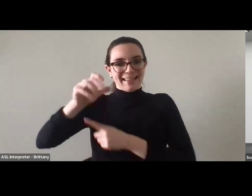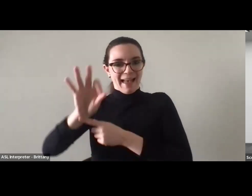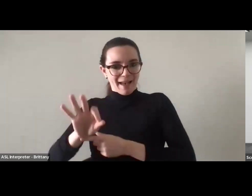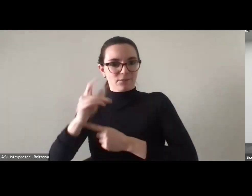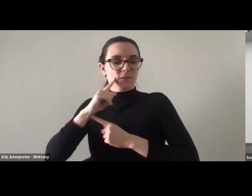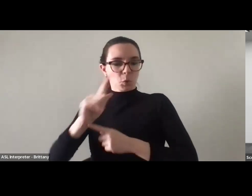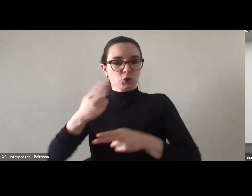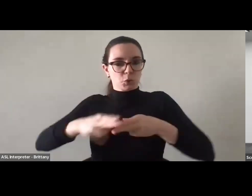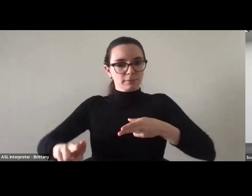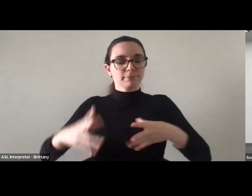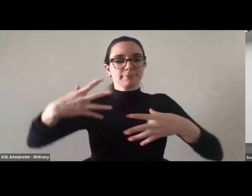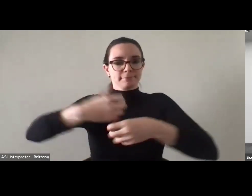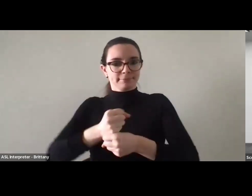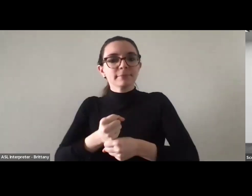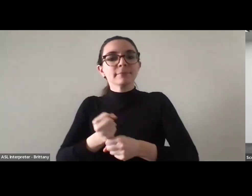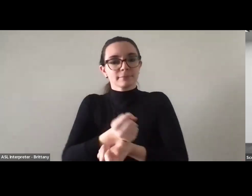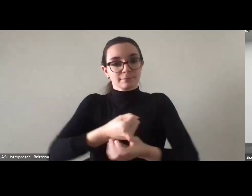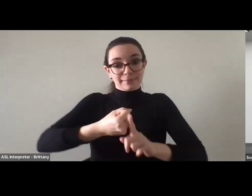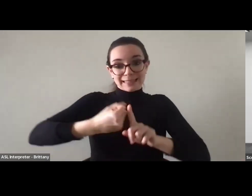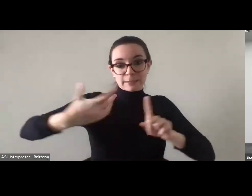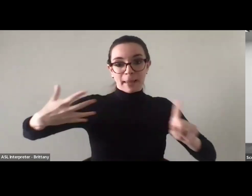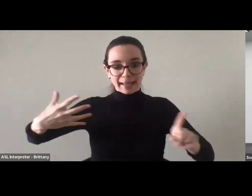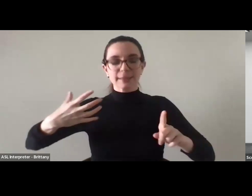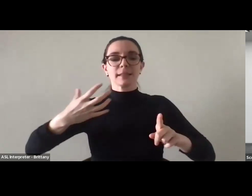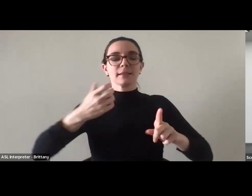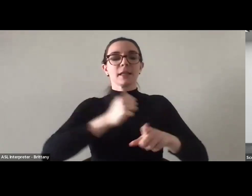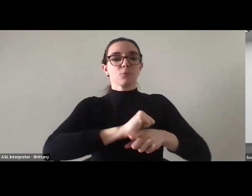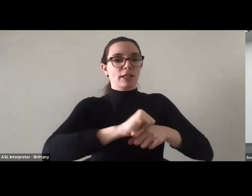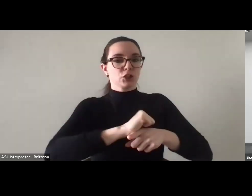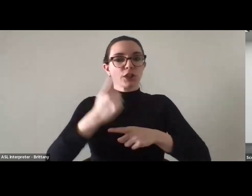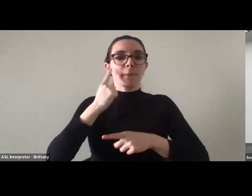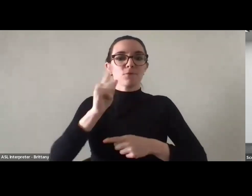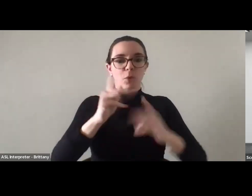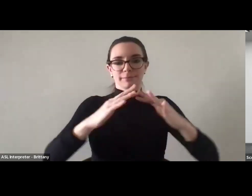advancing access to inclusive apprenticeships and career pathways for diverse career seekers,